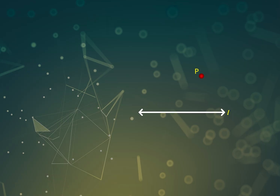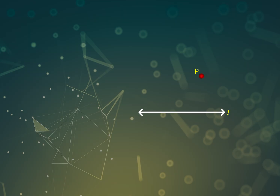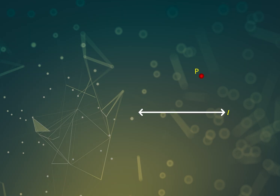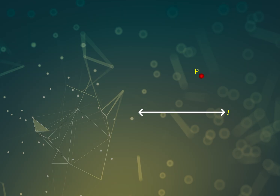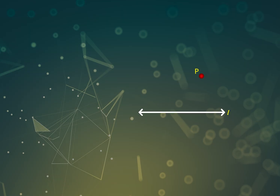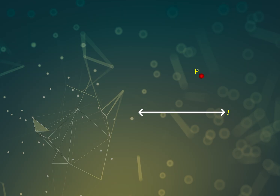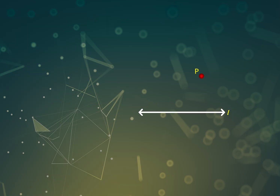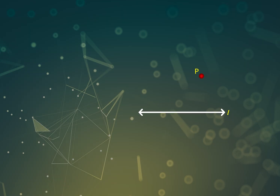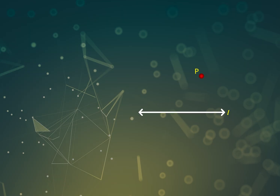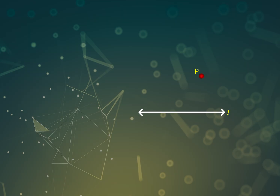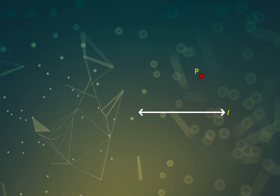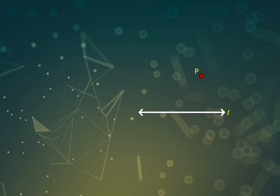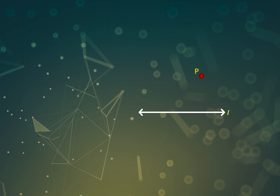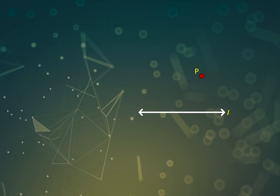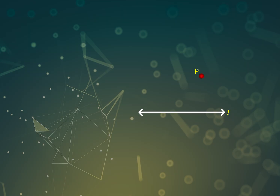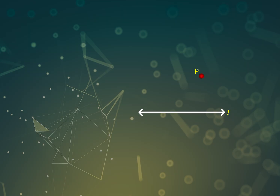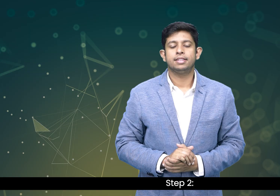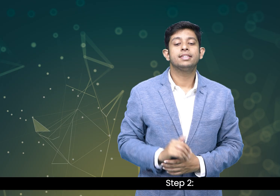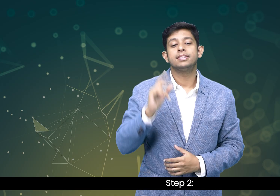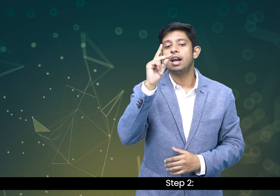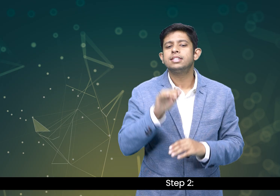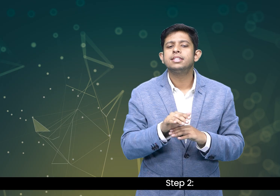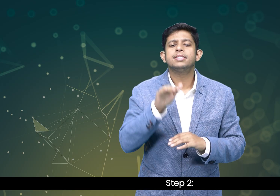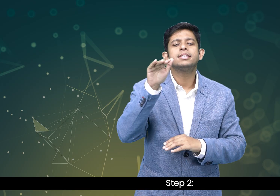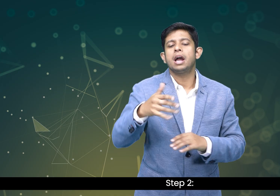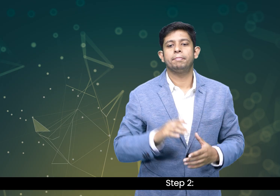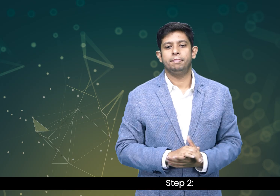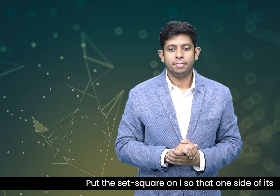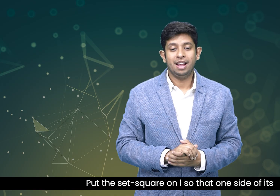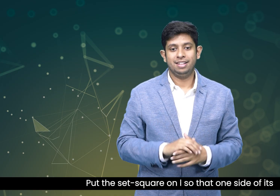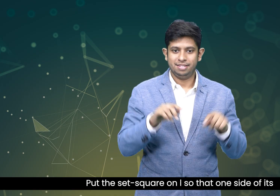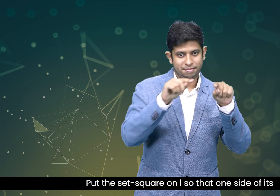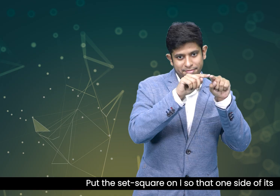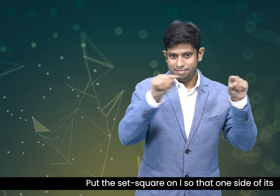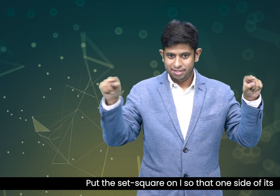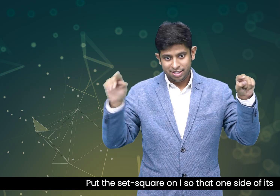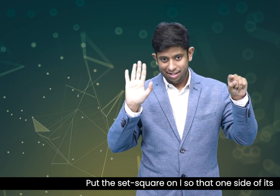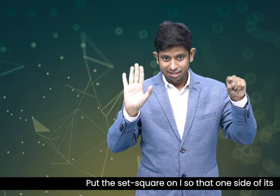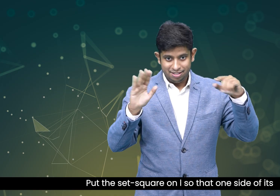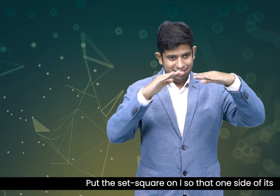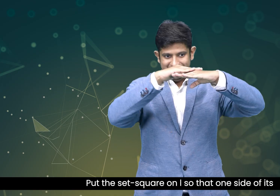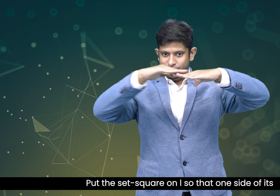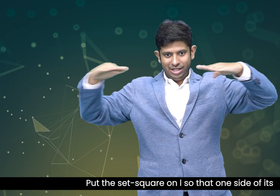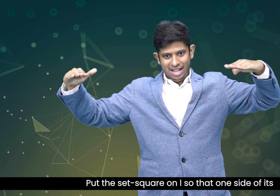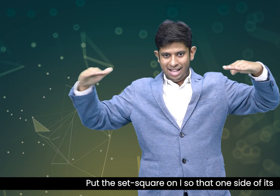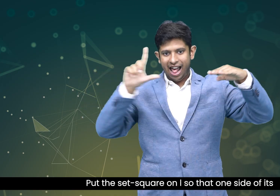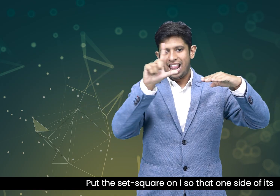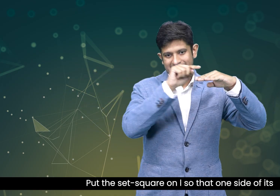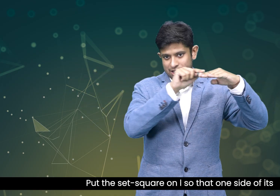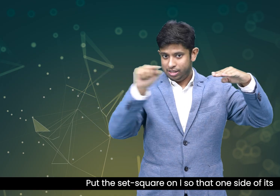Step 2. Put the set square on L so that one side